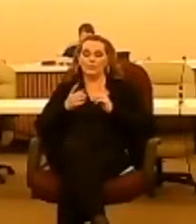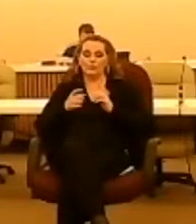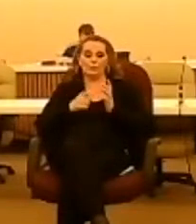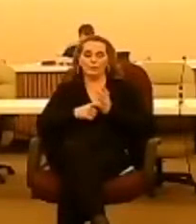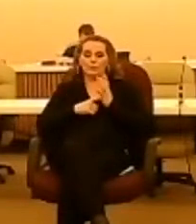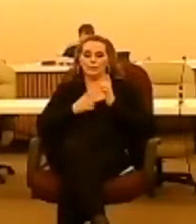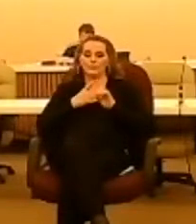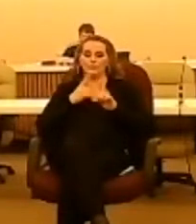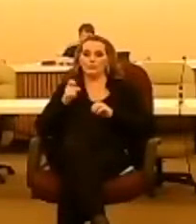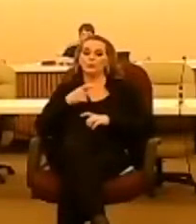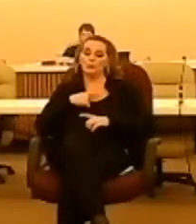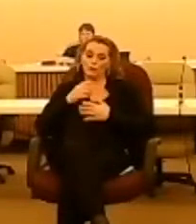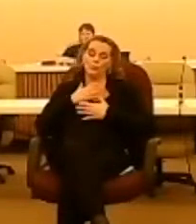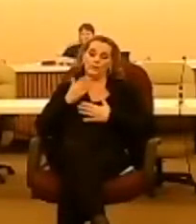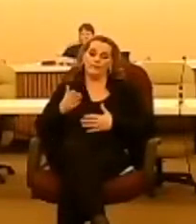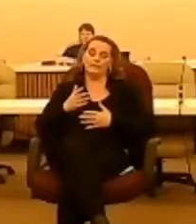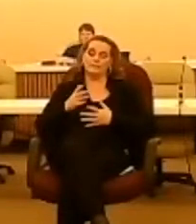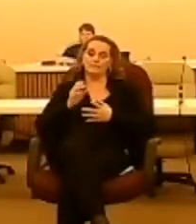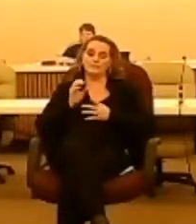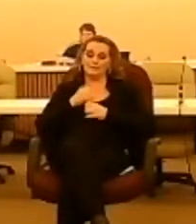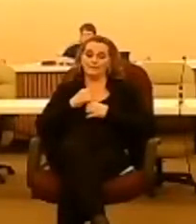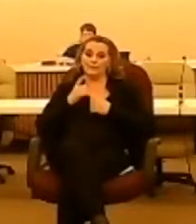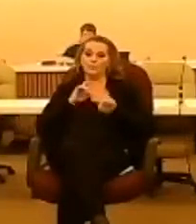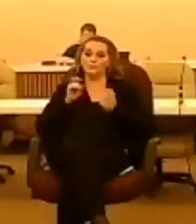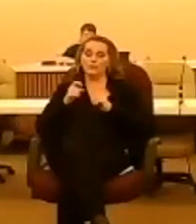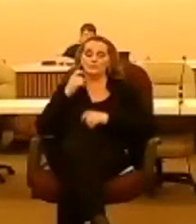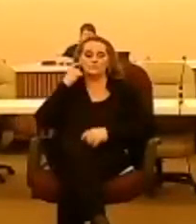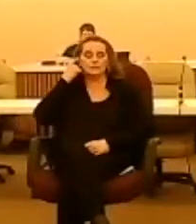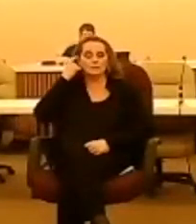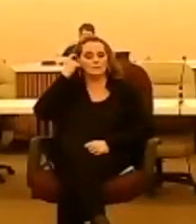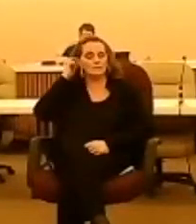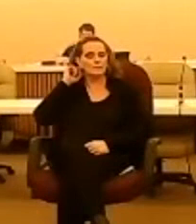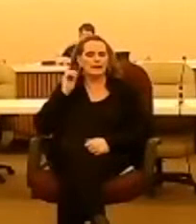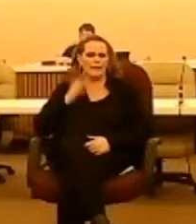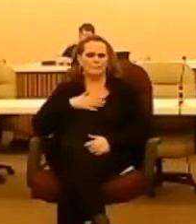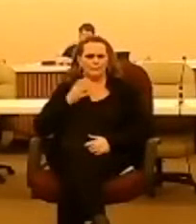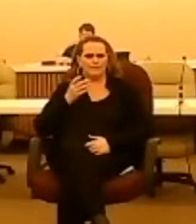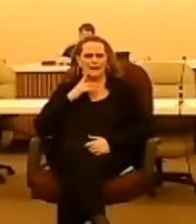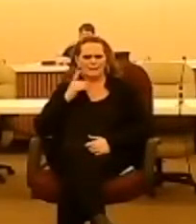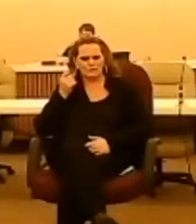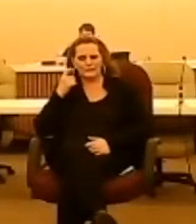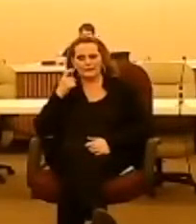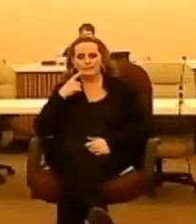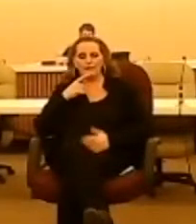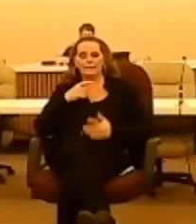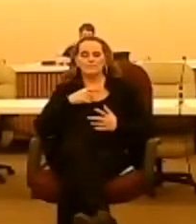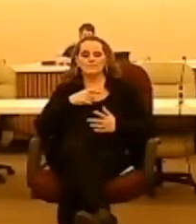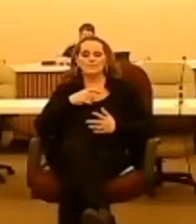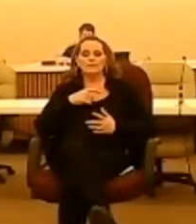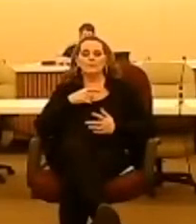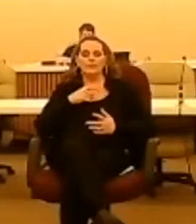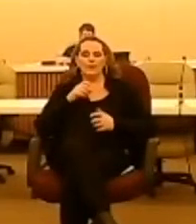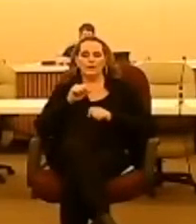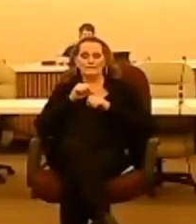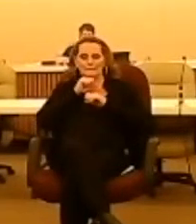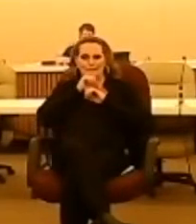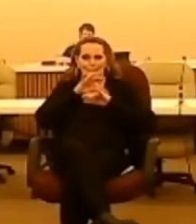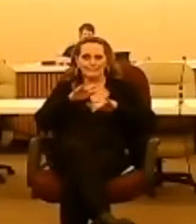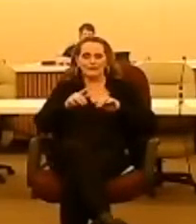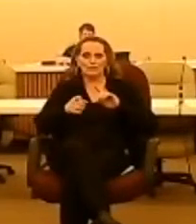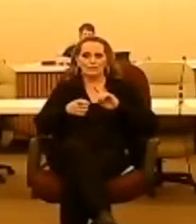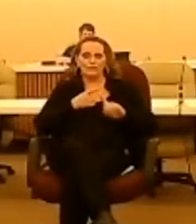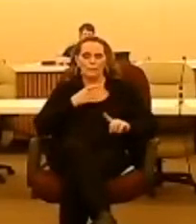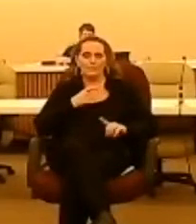we willing to do it, you know. And my understanding is the contaminations were coming from the service garage effectively? I think